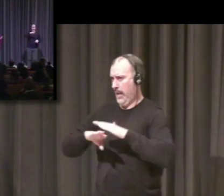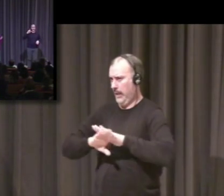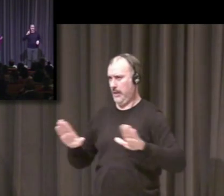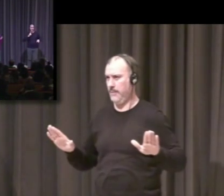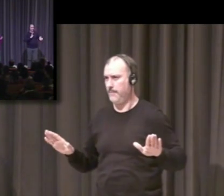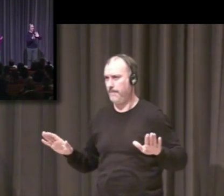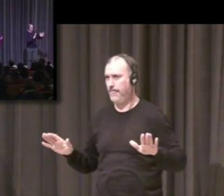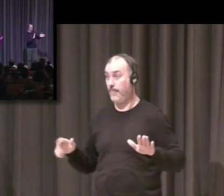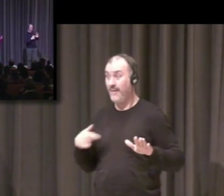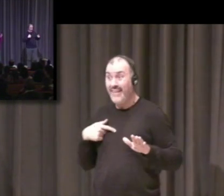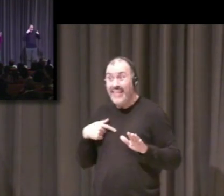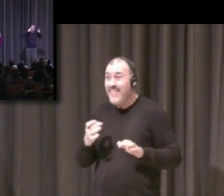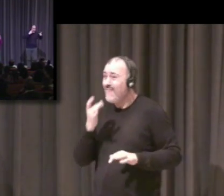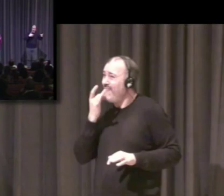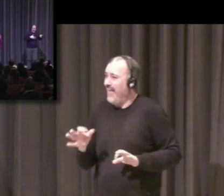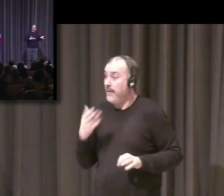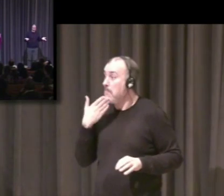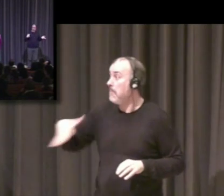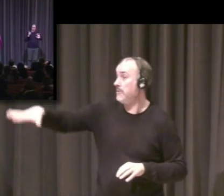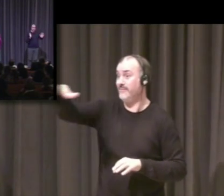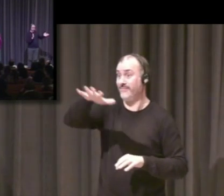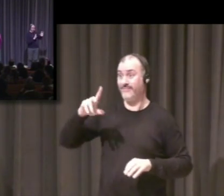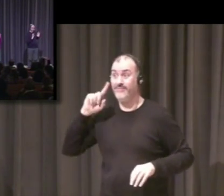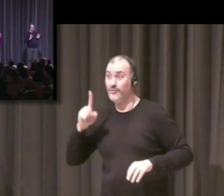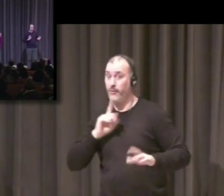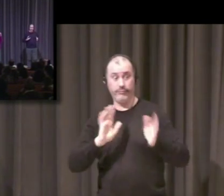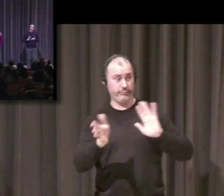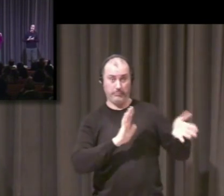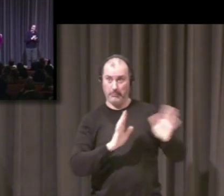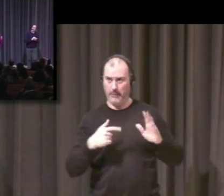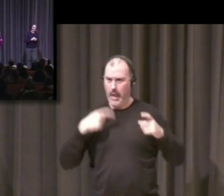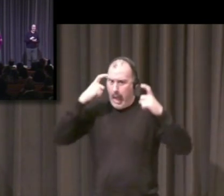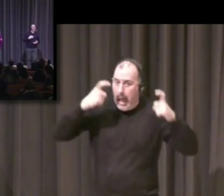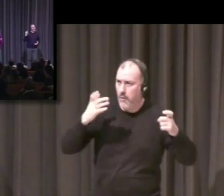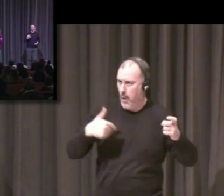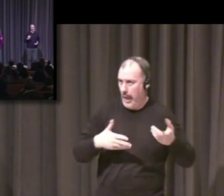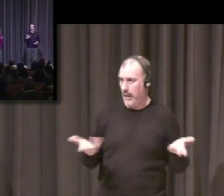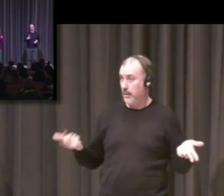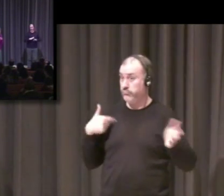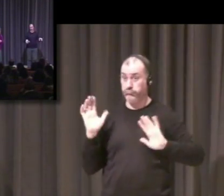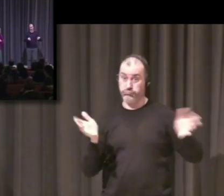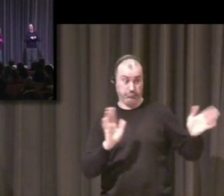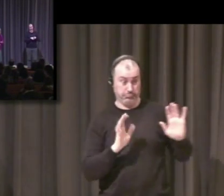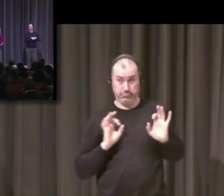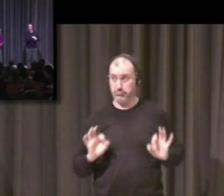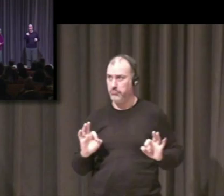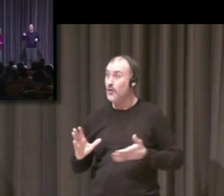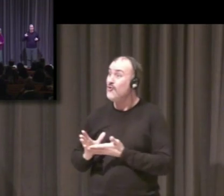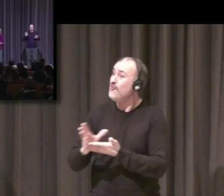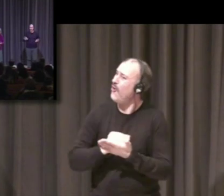Everybody should have that right. Everybody should be able to enjoy a